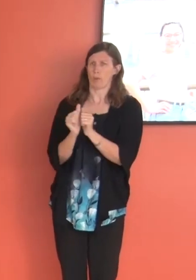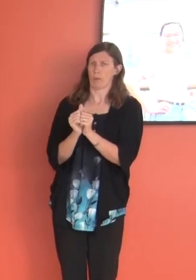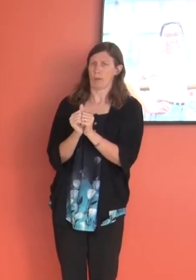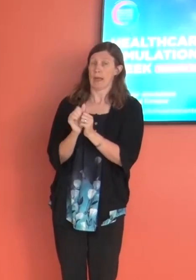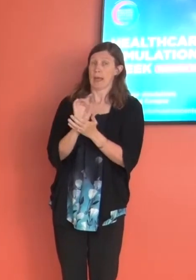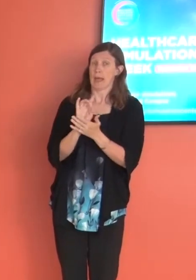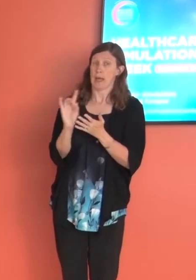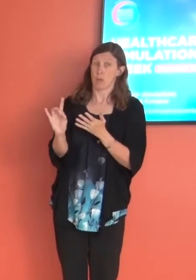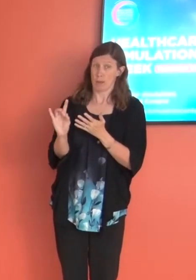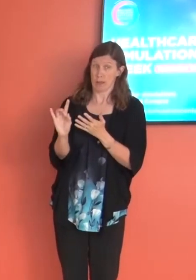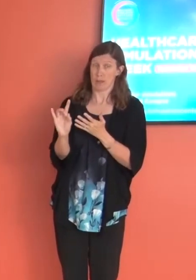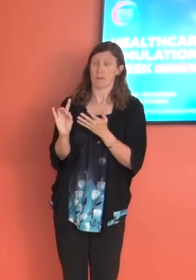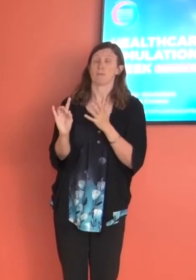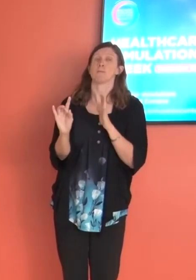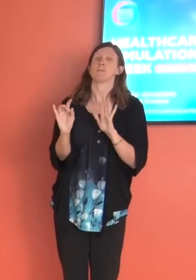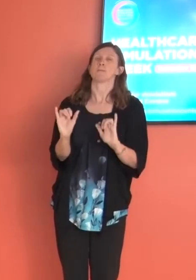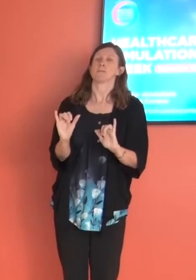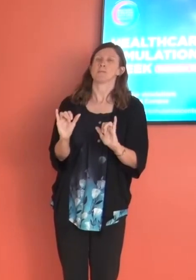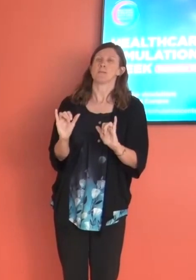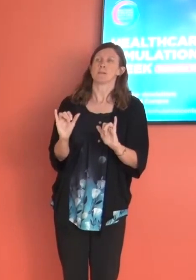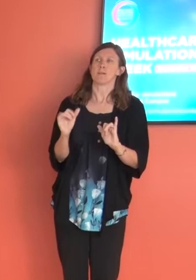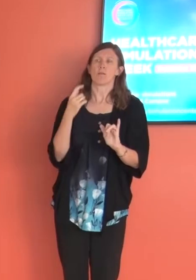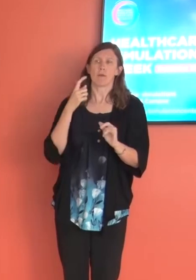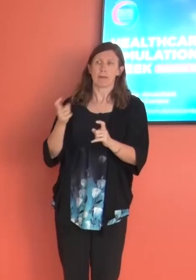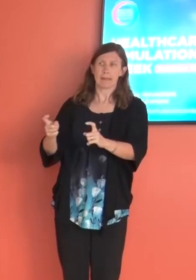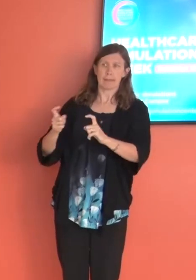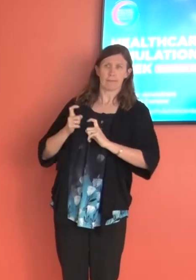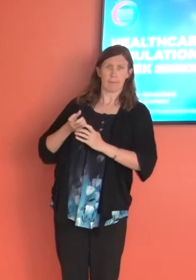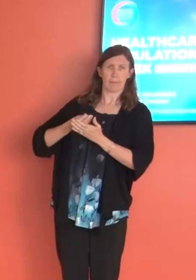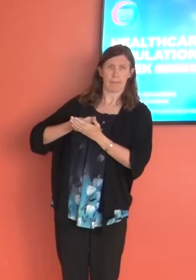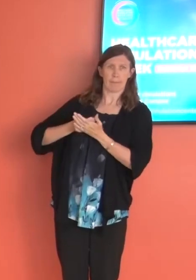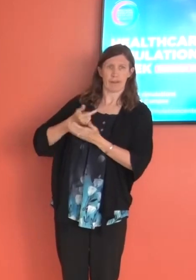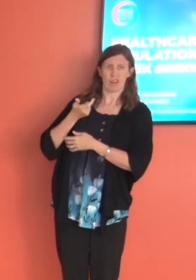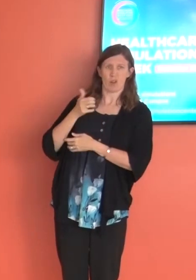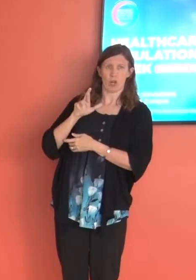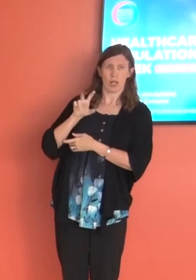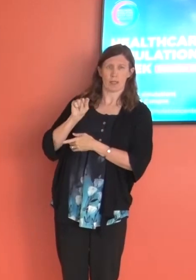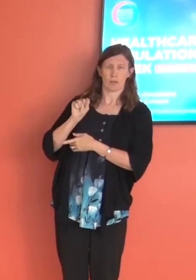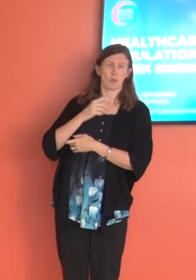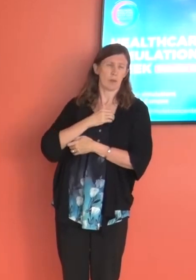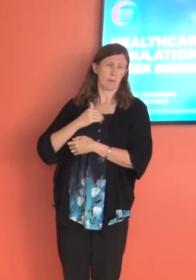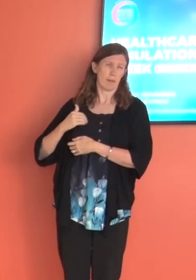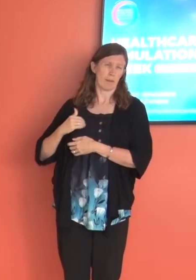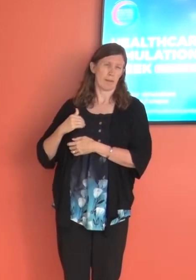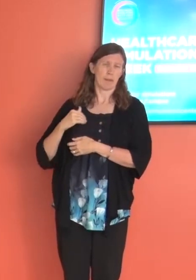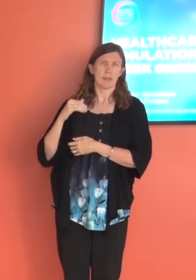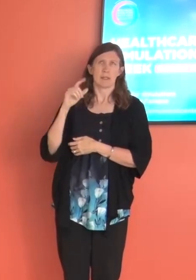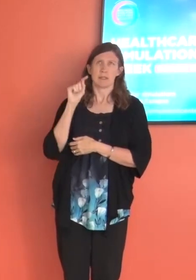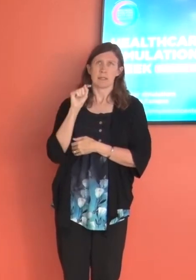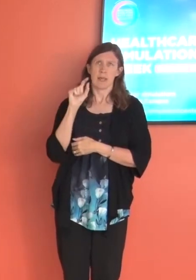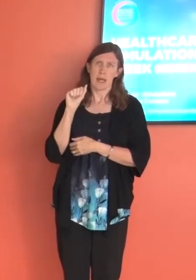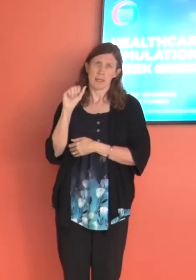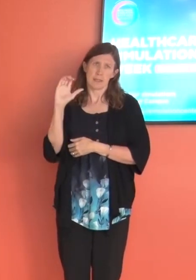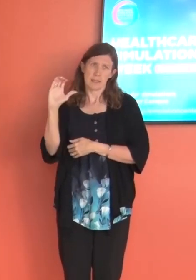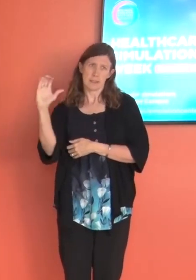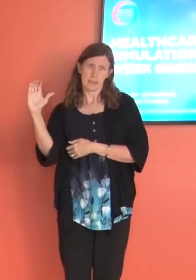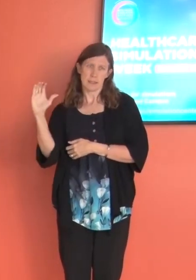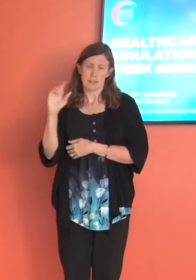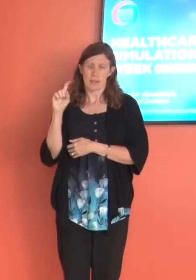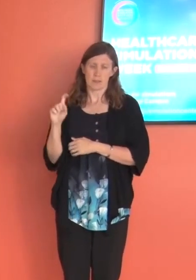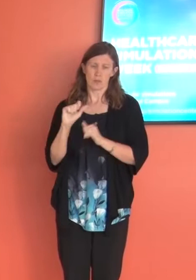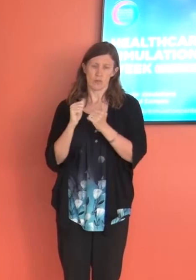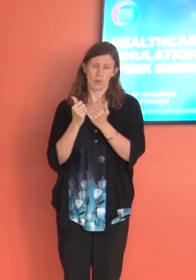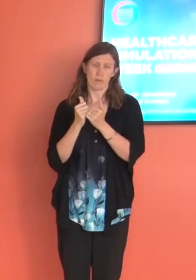8-week modalities, well, we have been awarded a grant. We're a member of a TACC, Texas Association